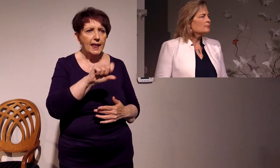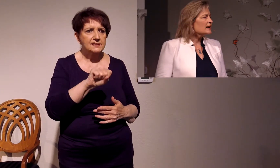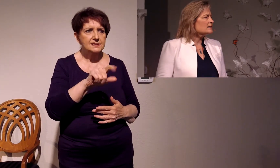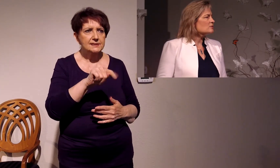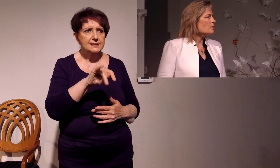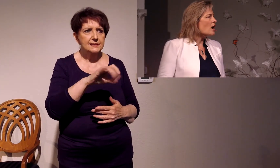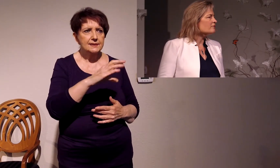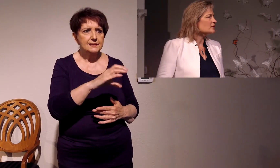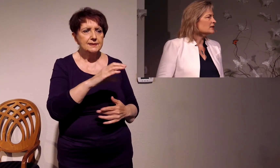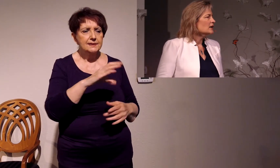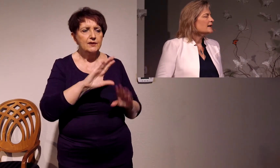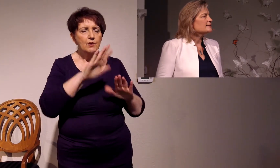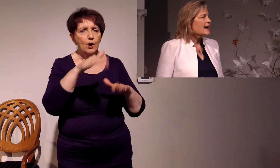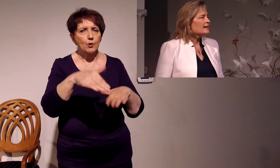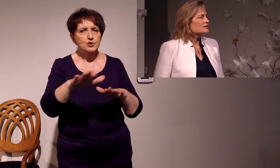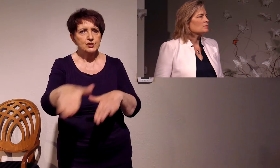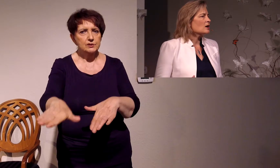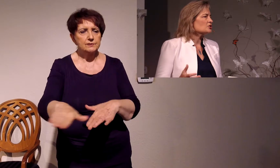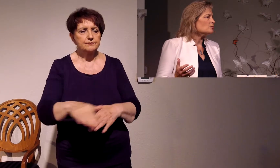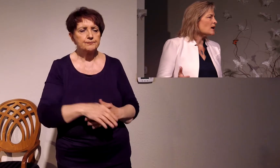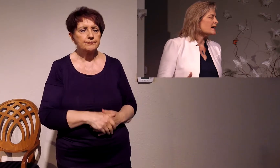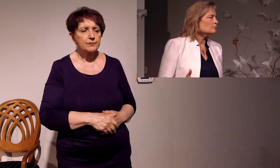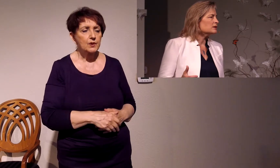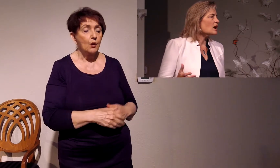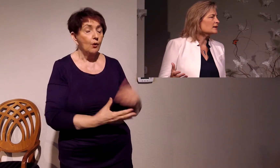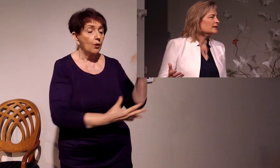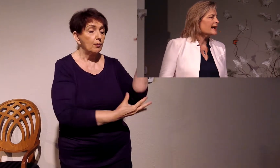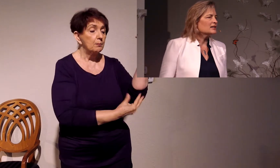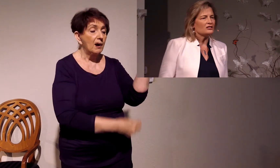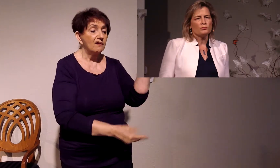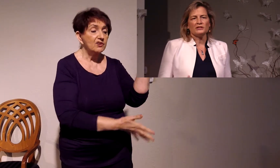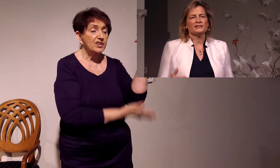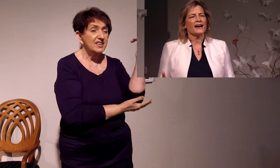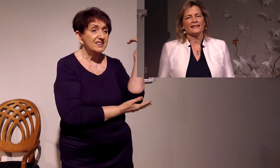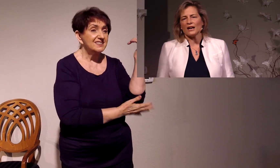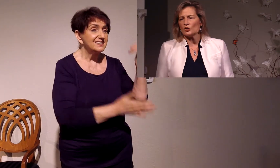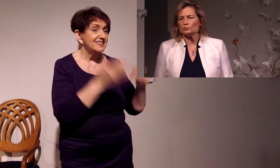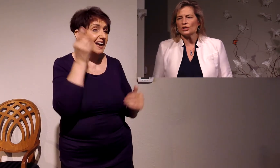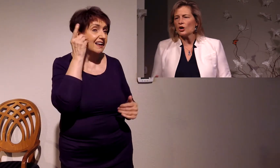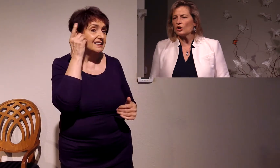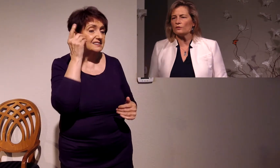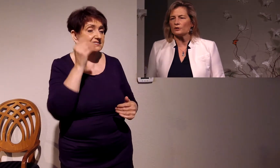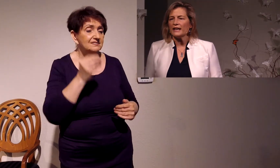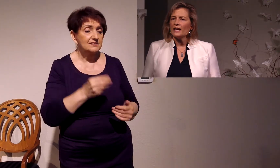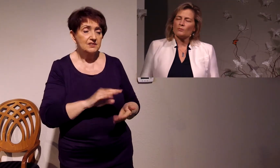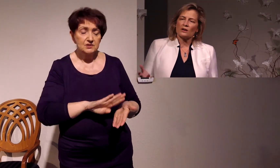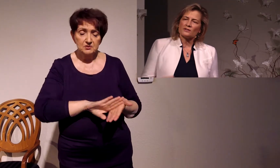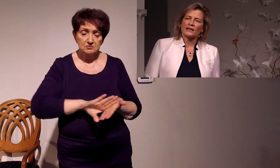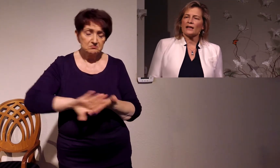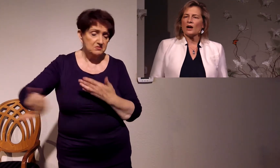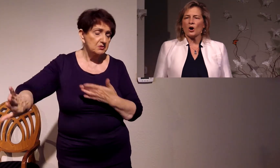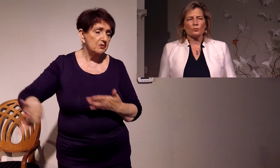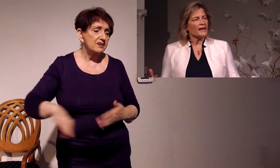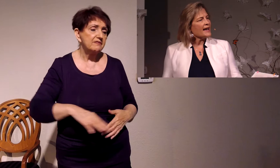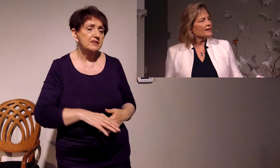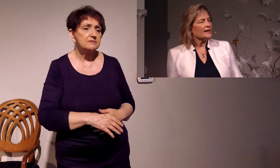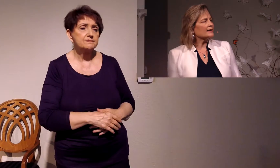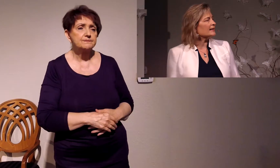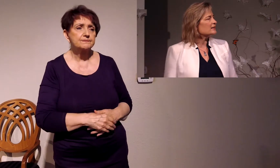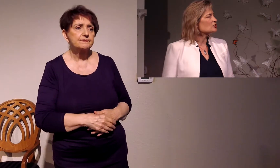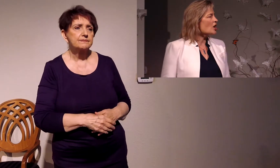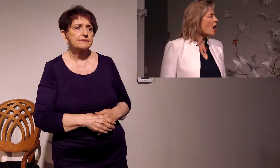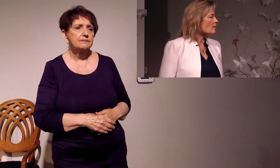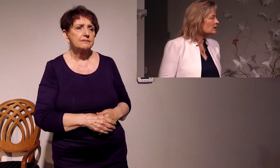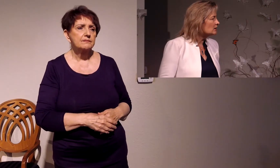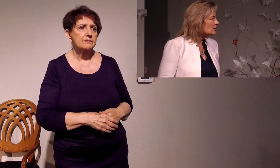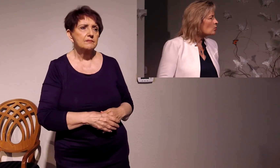or eliminates poverty in Dallas because you buy a plot of land and you put tiny homes all over it, and because they got a home, they can